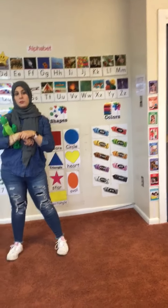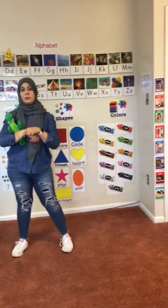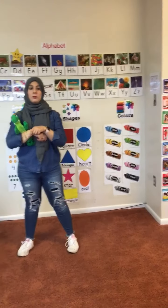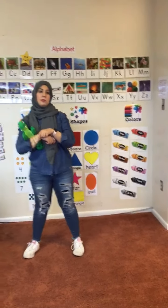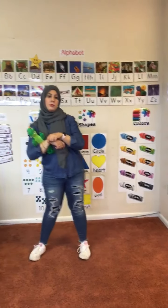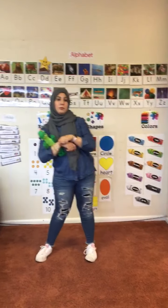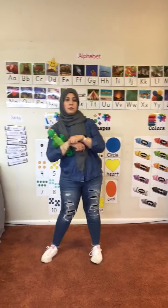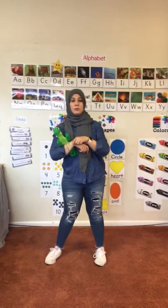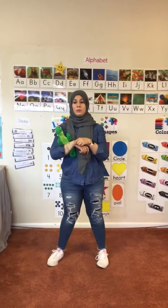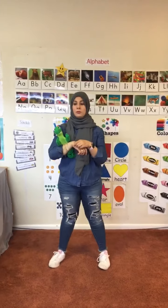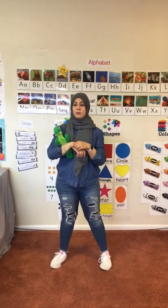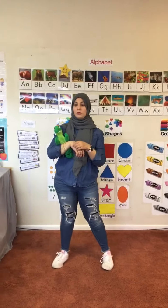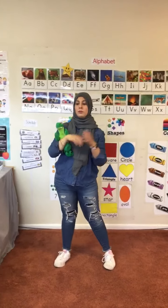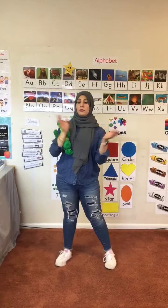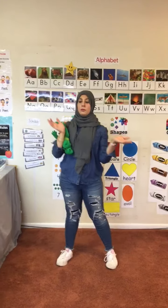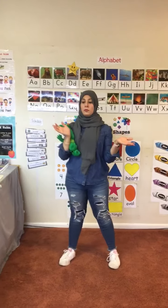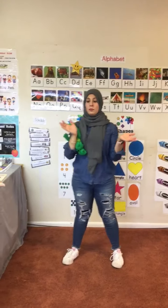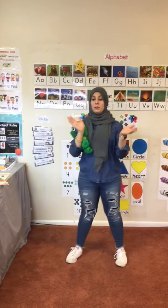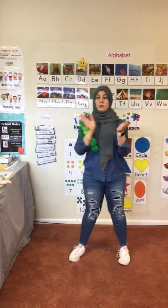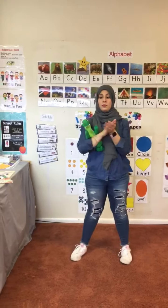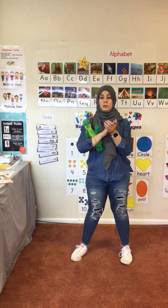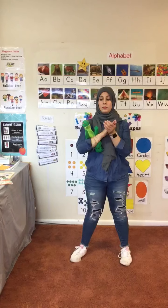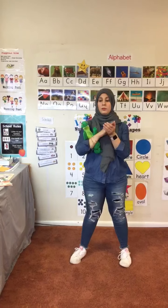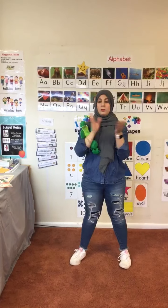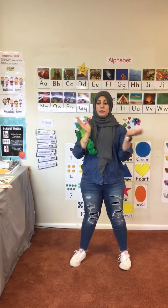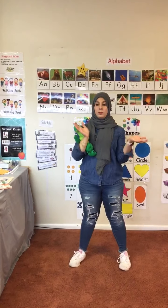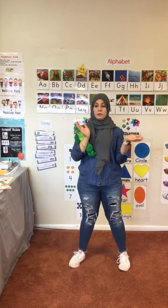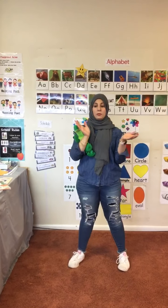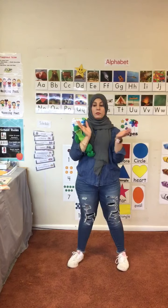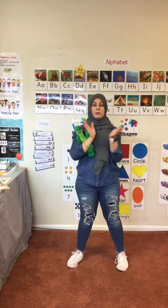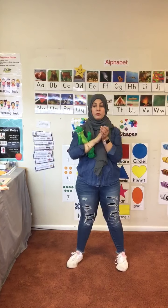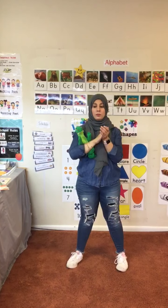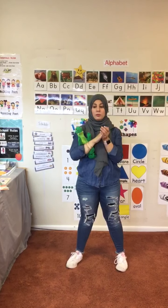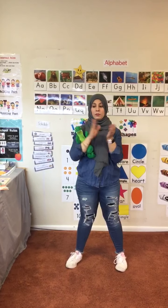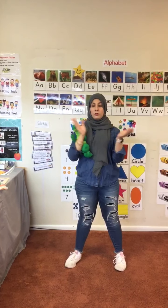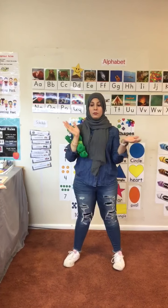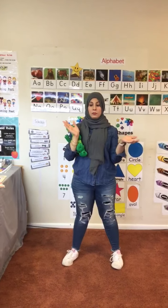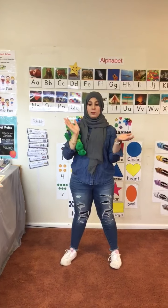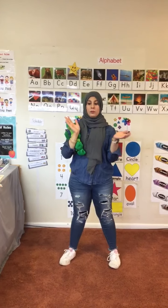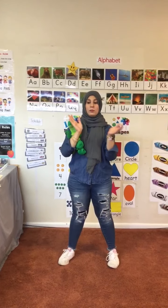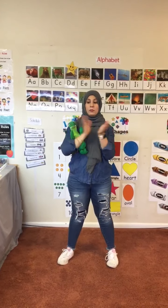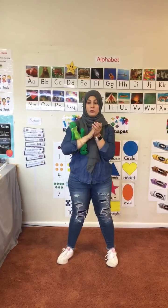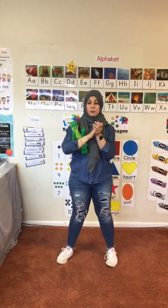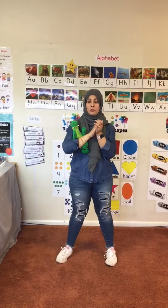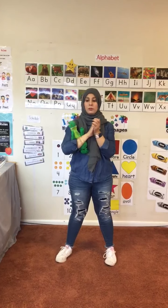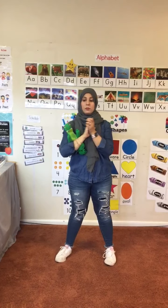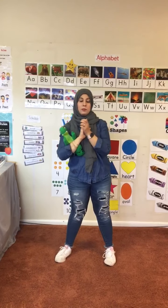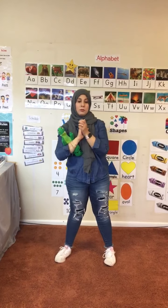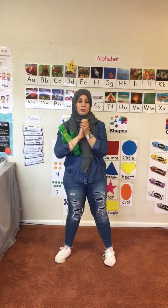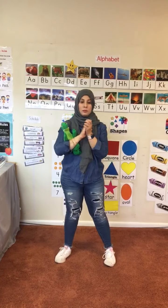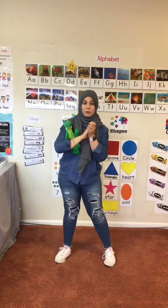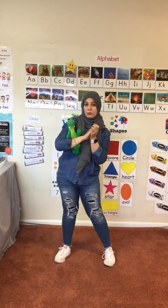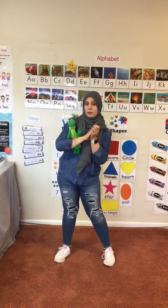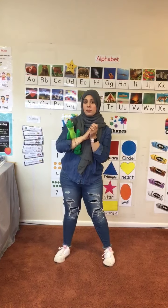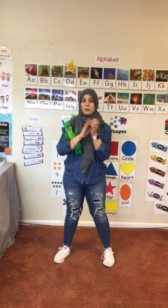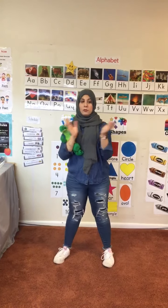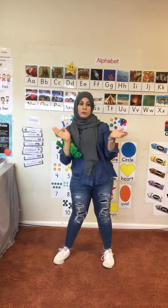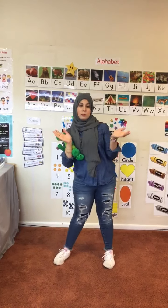The door on the bus goes open and shut, open and shut, open and shut. The door on the bus goes open